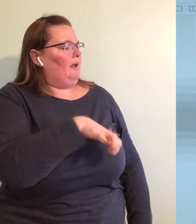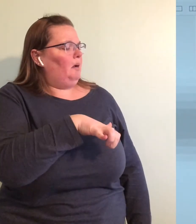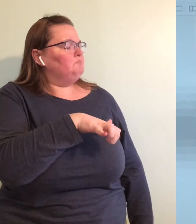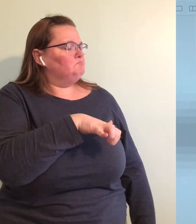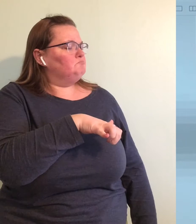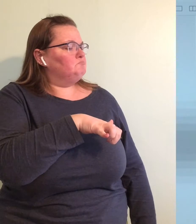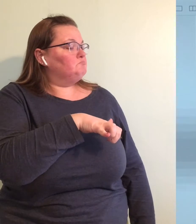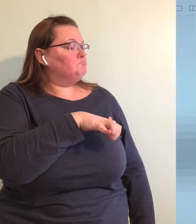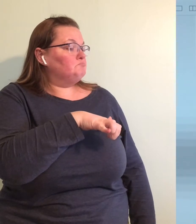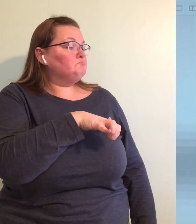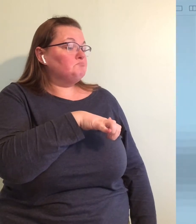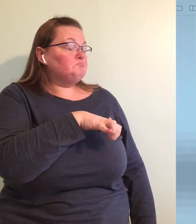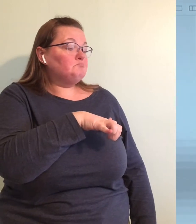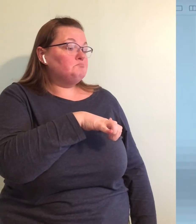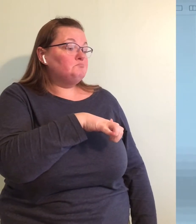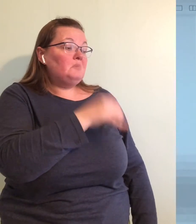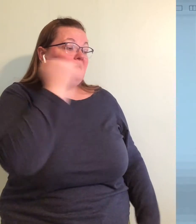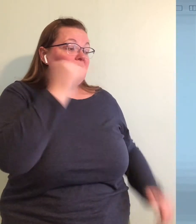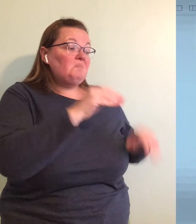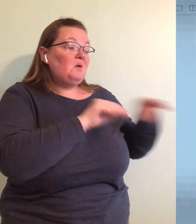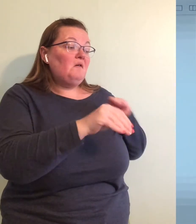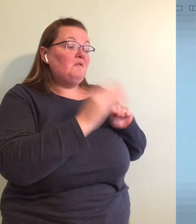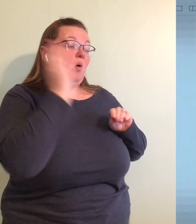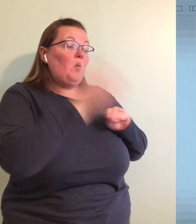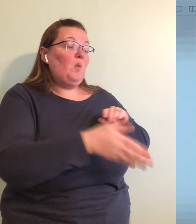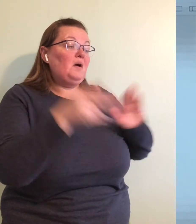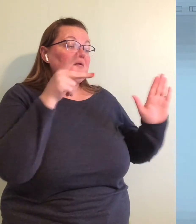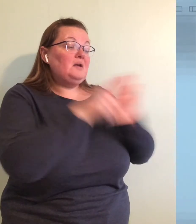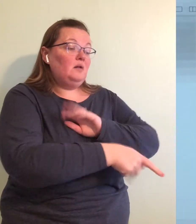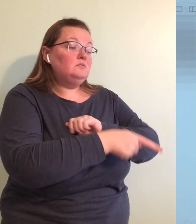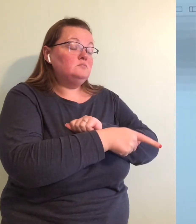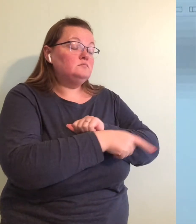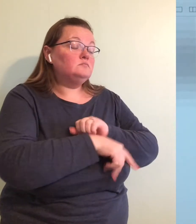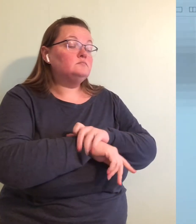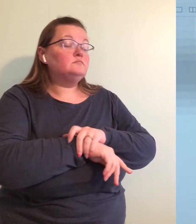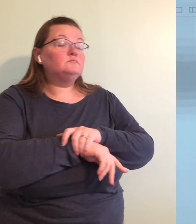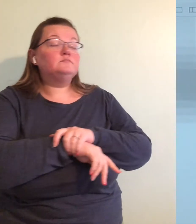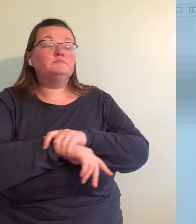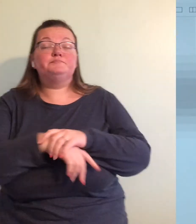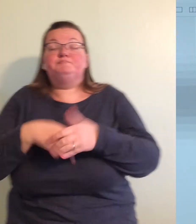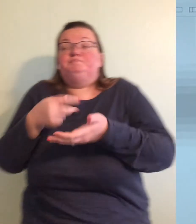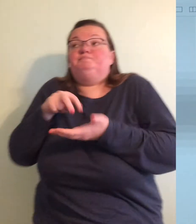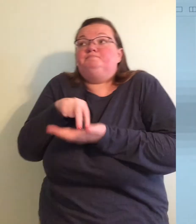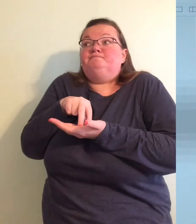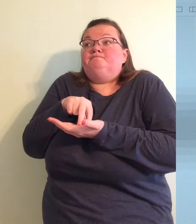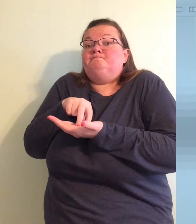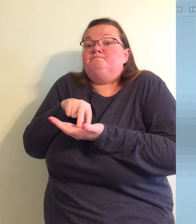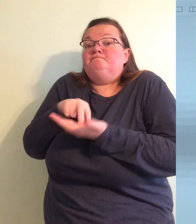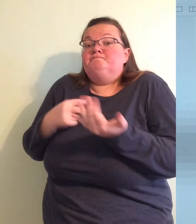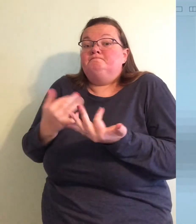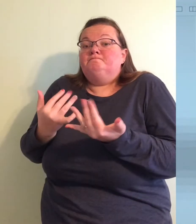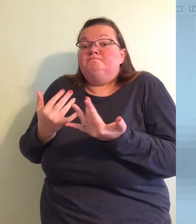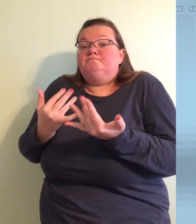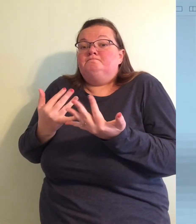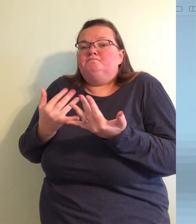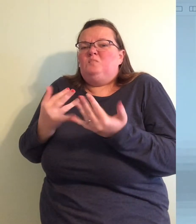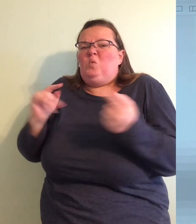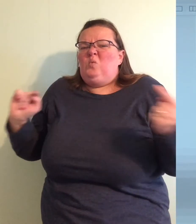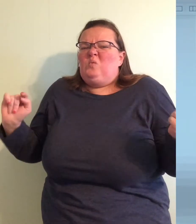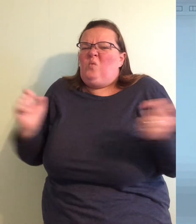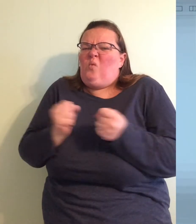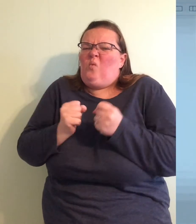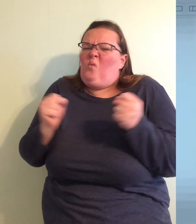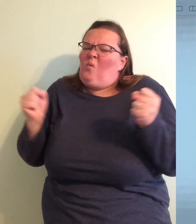the threshold, as you value your life." Then it vanished into the house. Edmund stood and waited, his